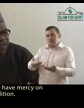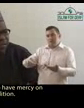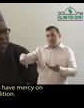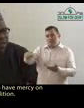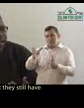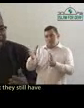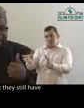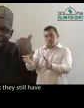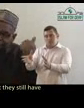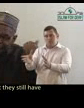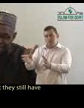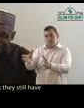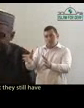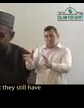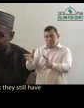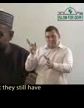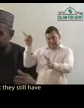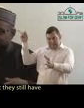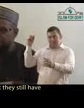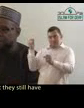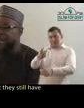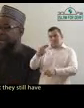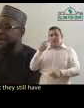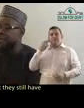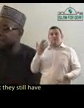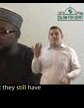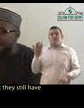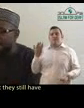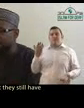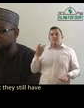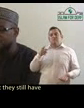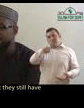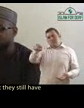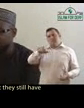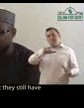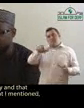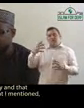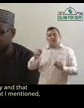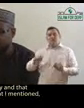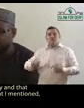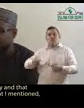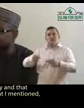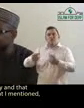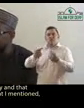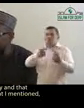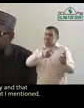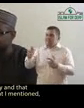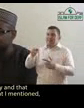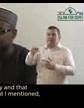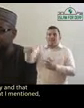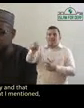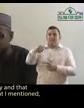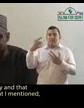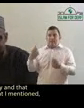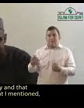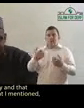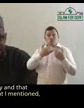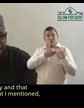is their condition. He made them like that. But they still have challenges. They still have